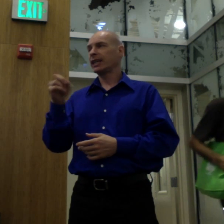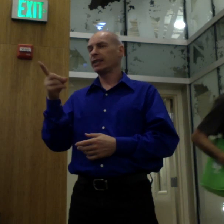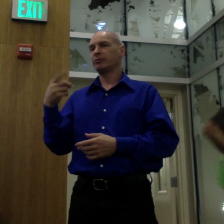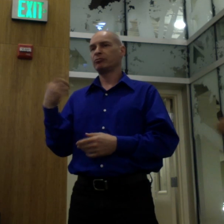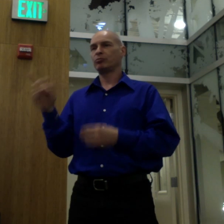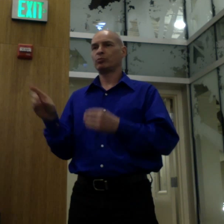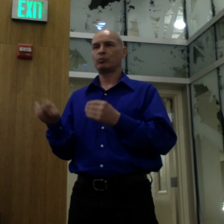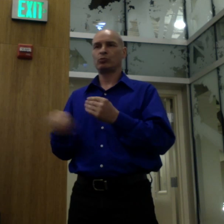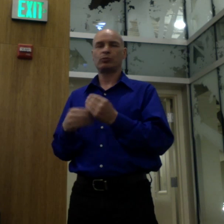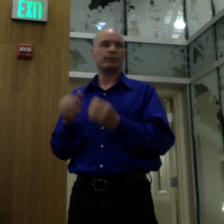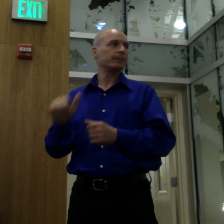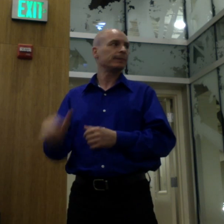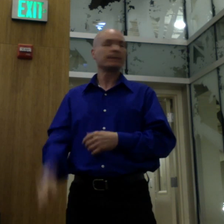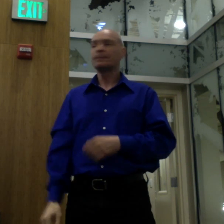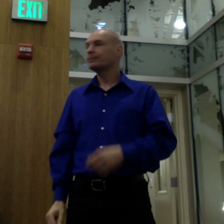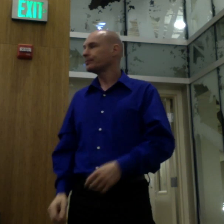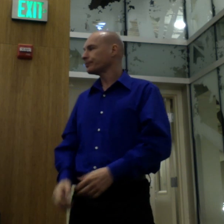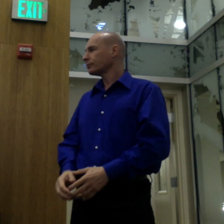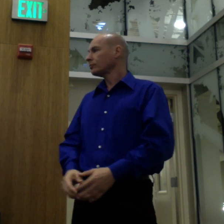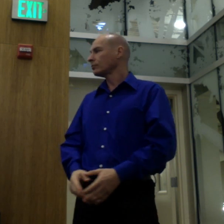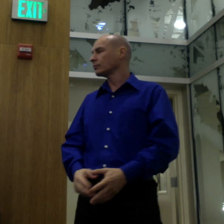that.